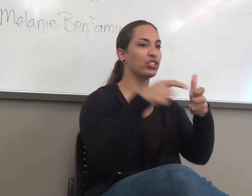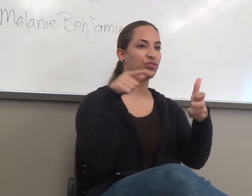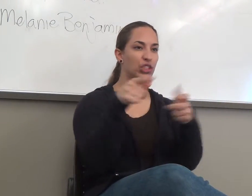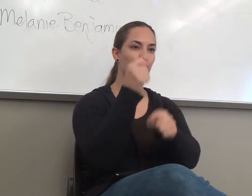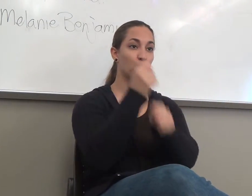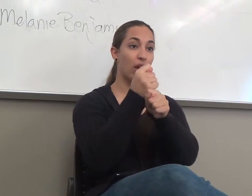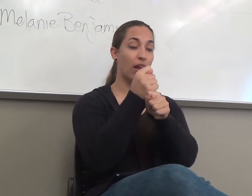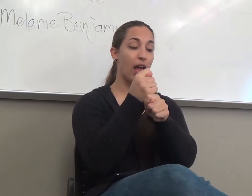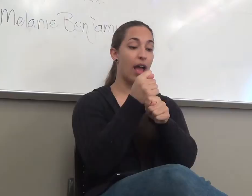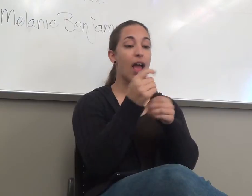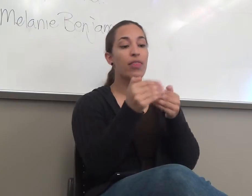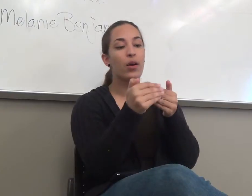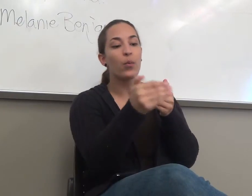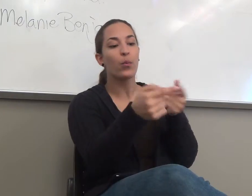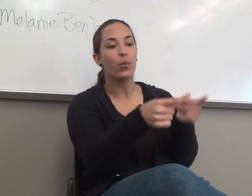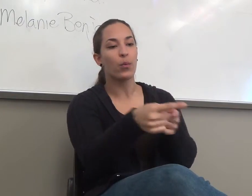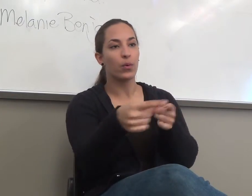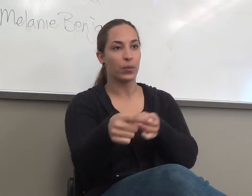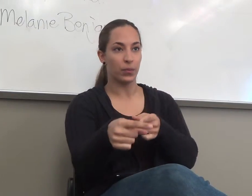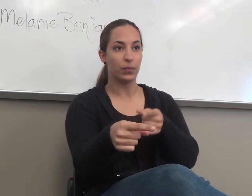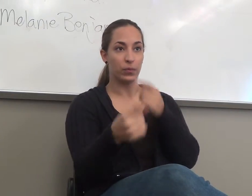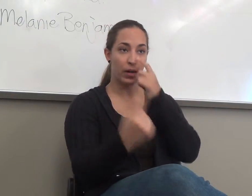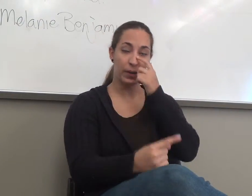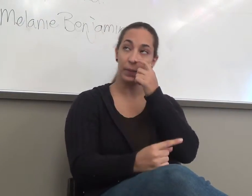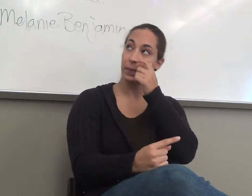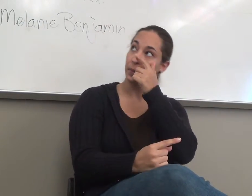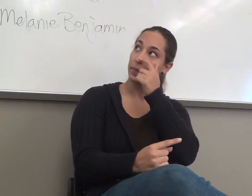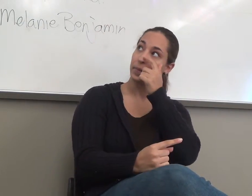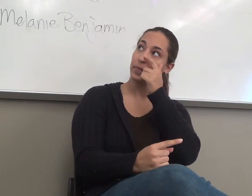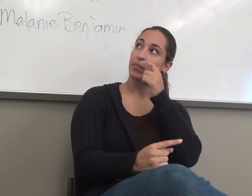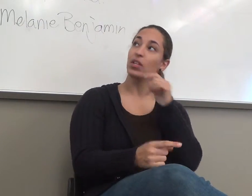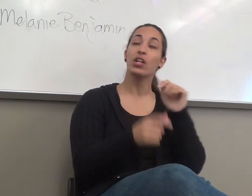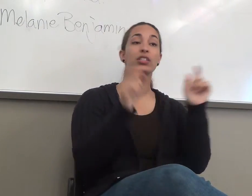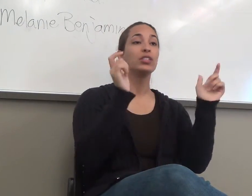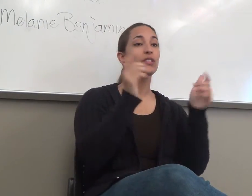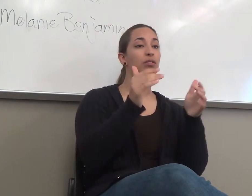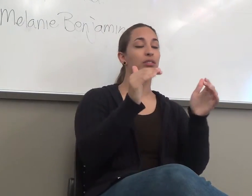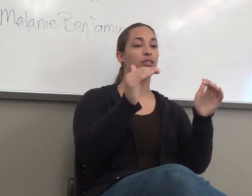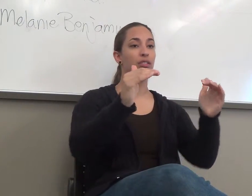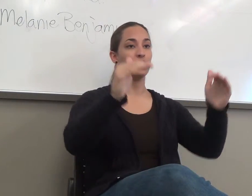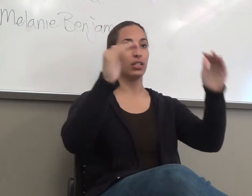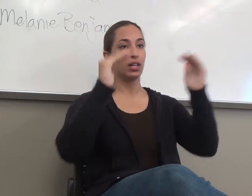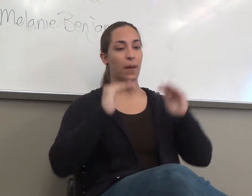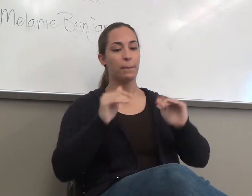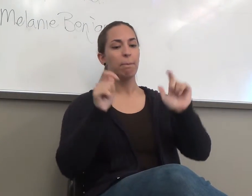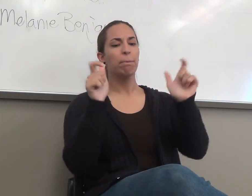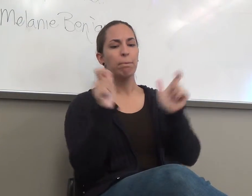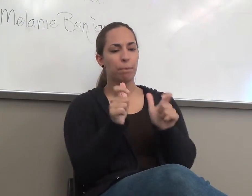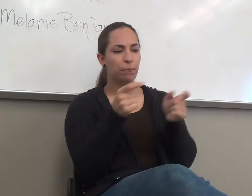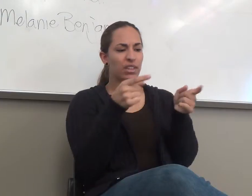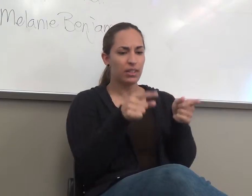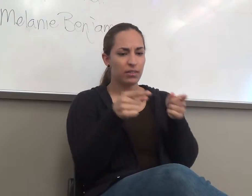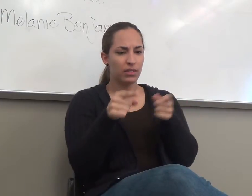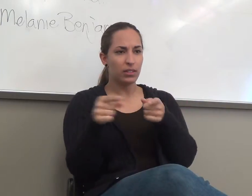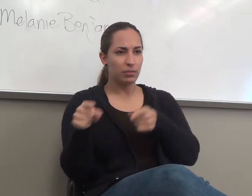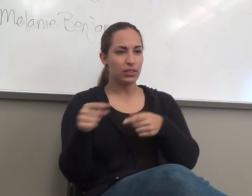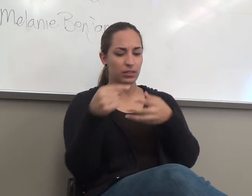after. Okay? So these small events, the body of a narrative paragraph is developed according to time